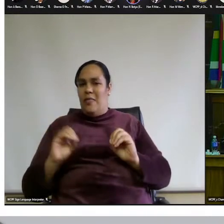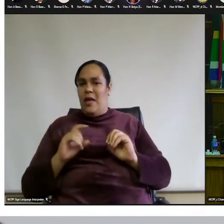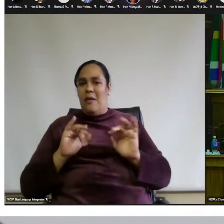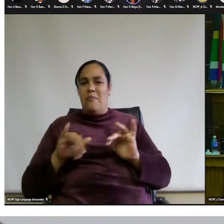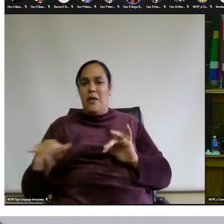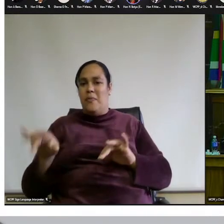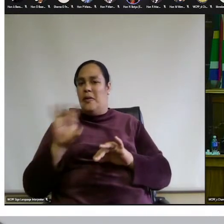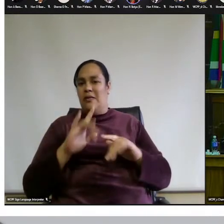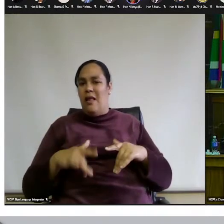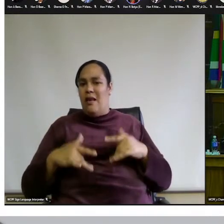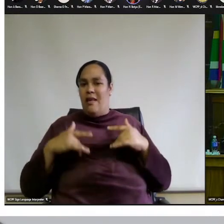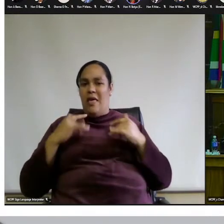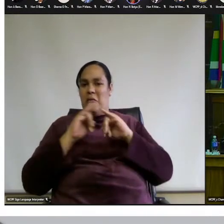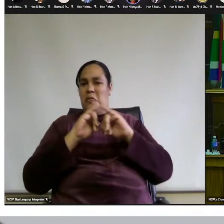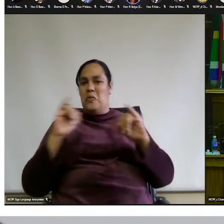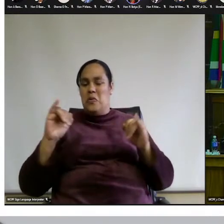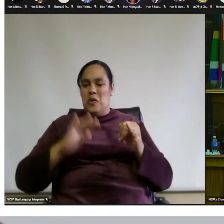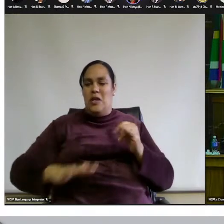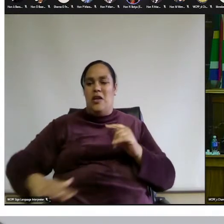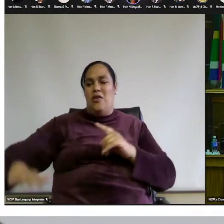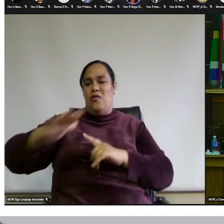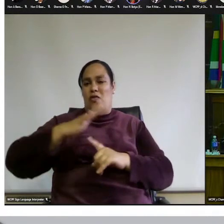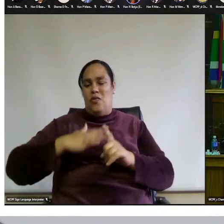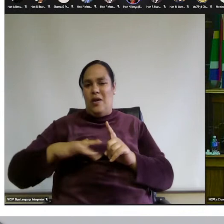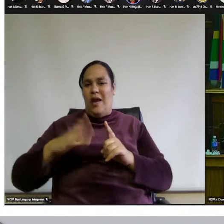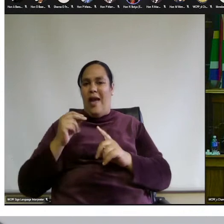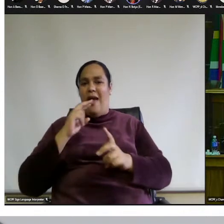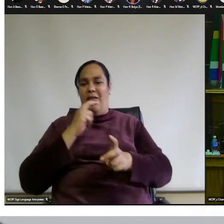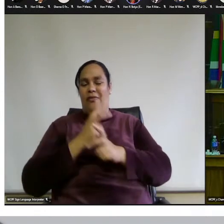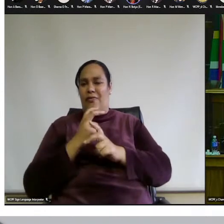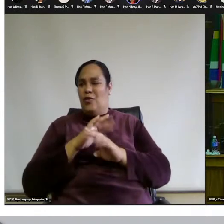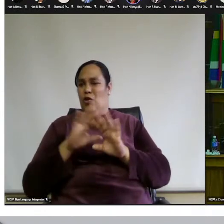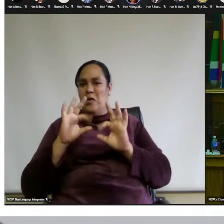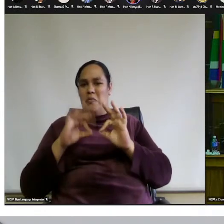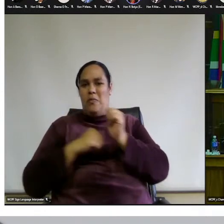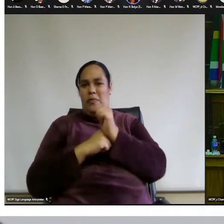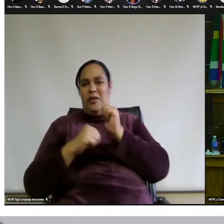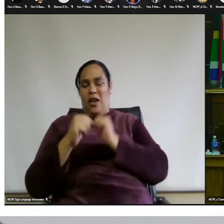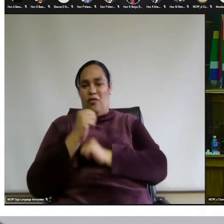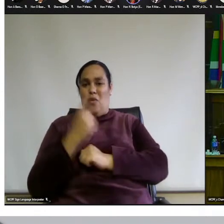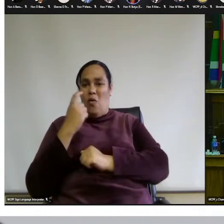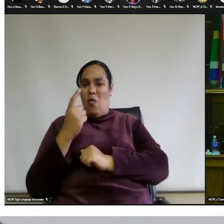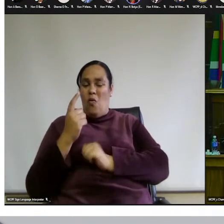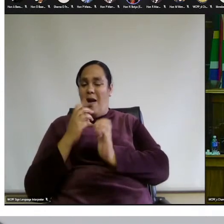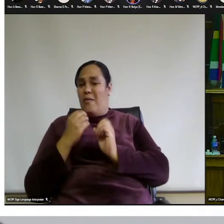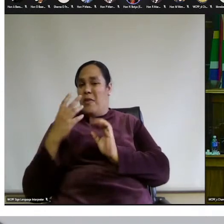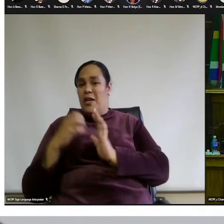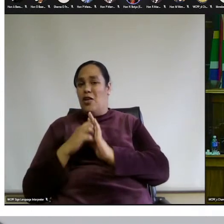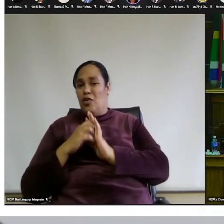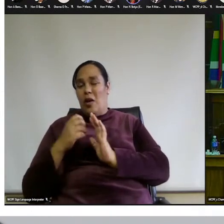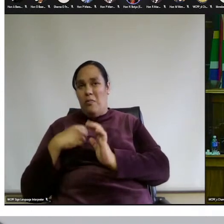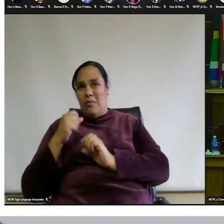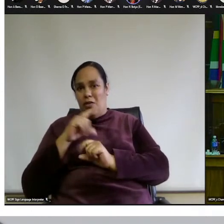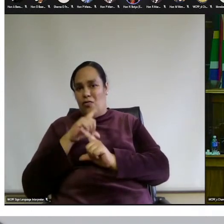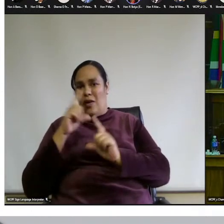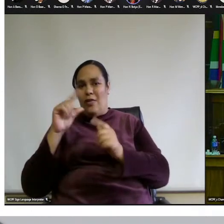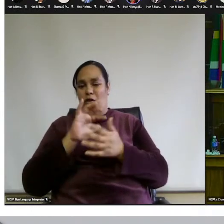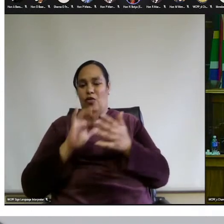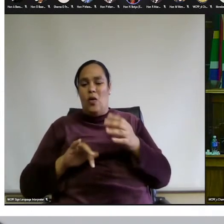still live in contested areas made up of shack structures. One of the many examples that come to mind is the story